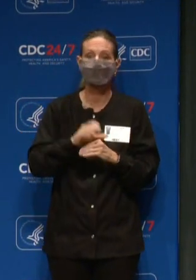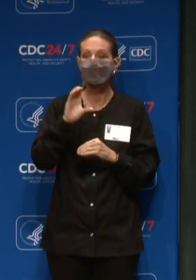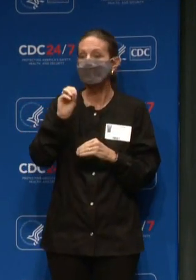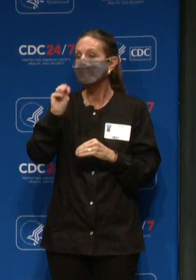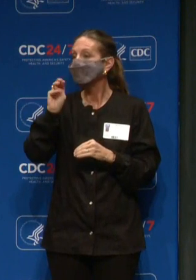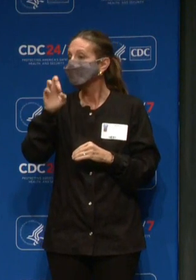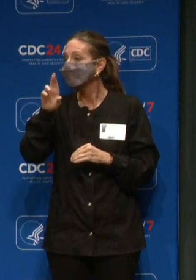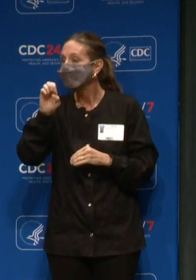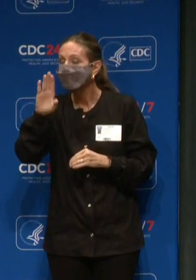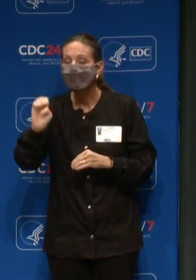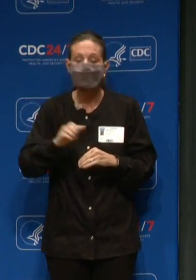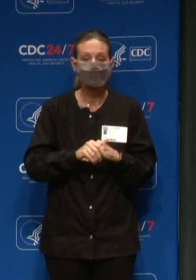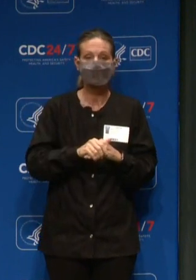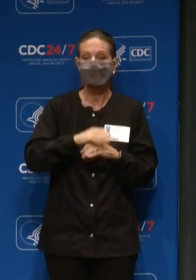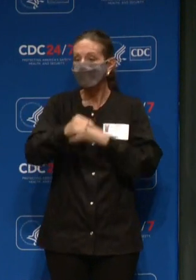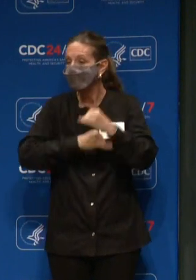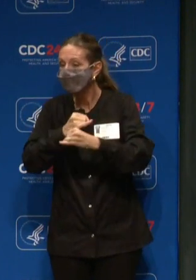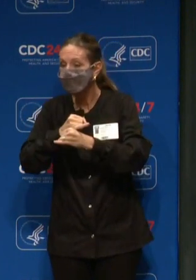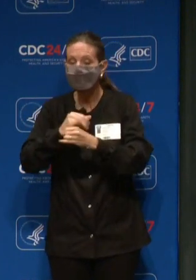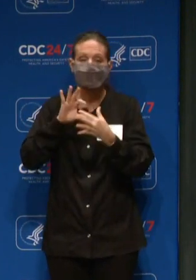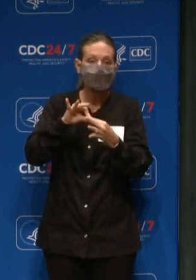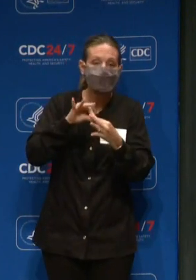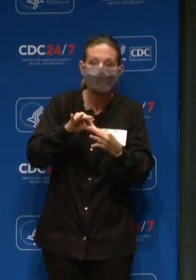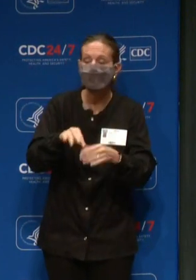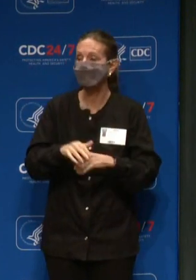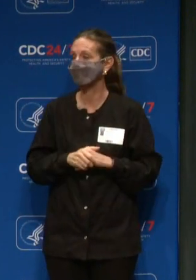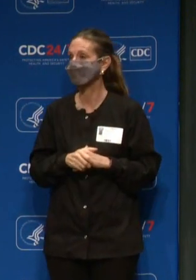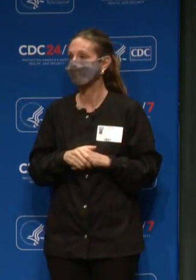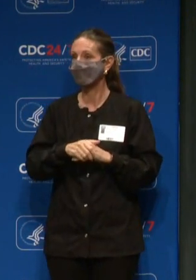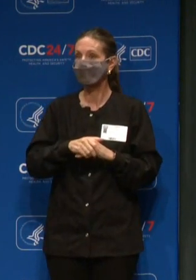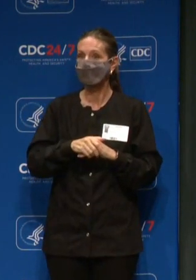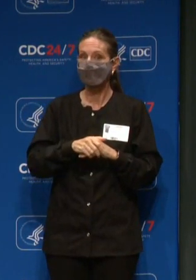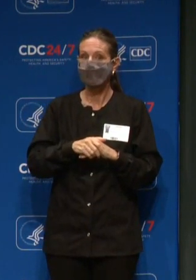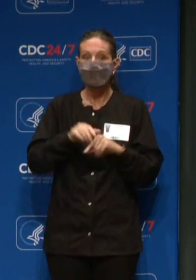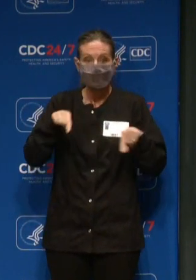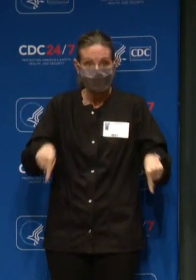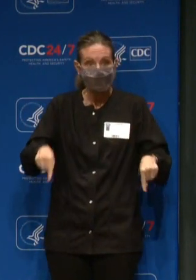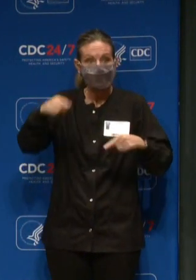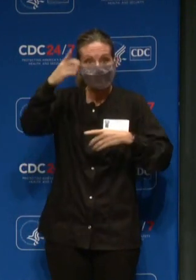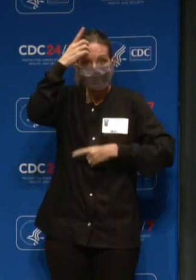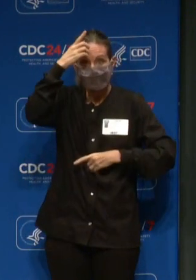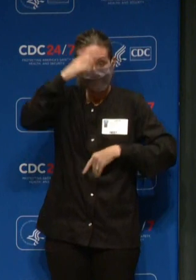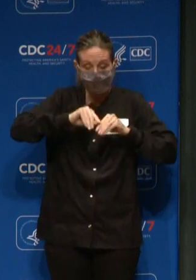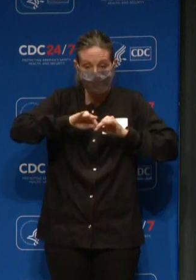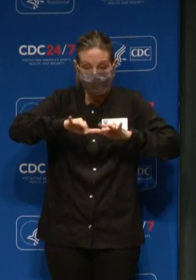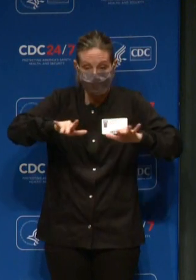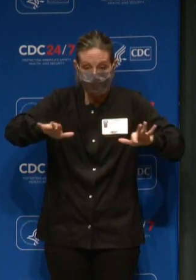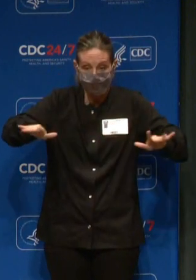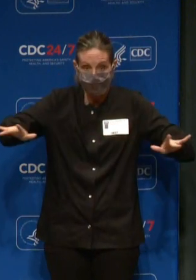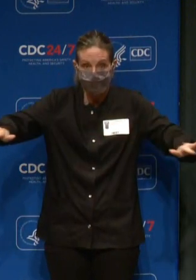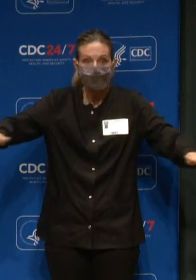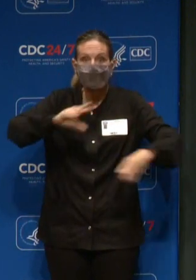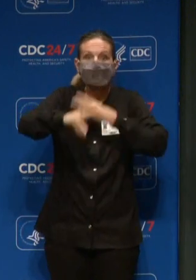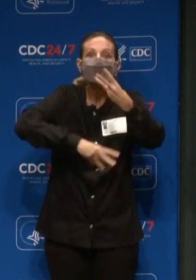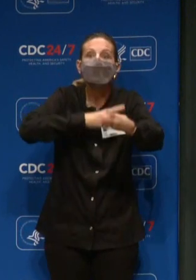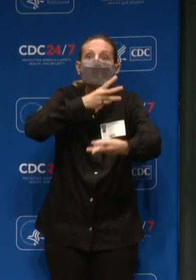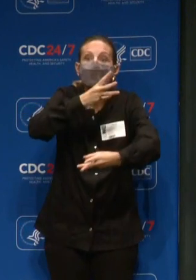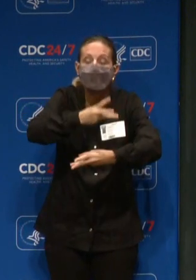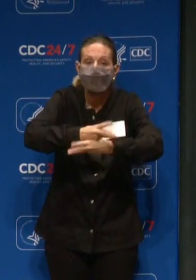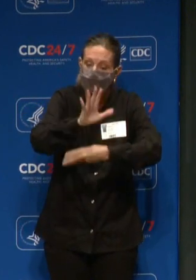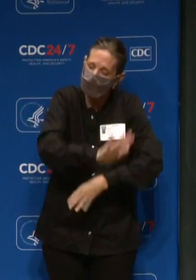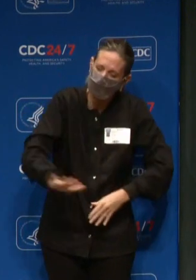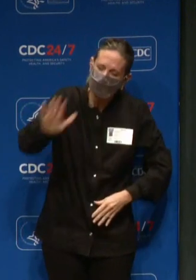State Department, international relations, spread of disease globally. So the CDC plays a very important and vital